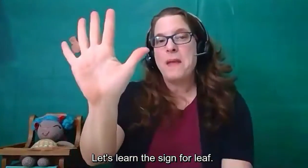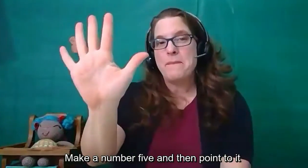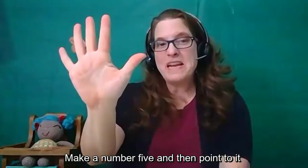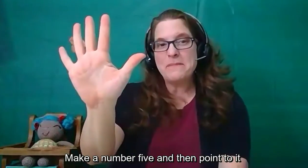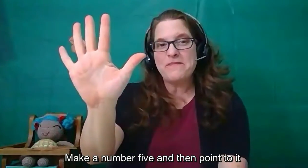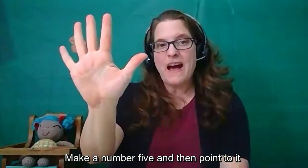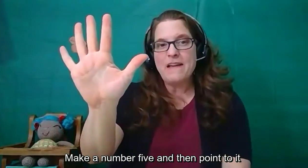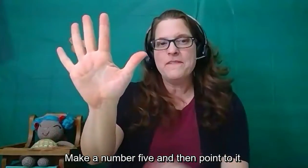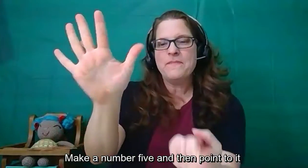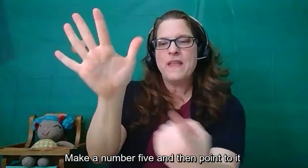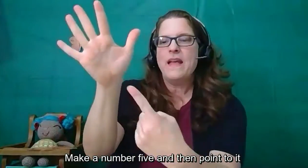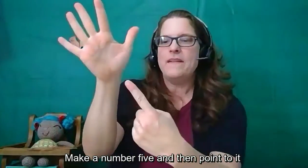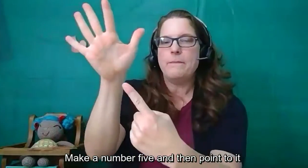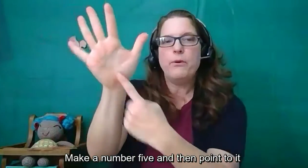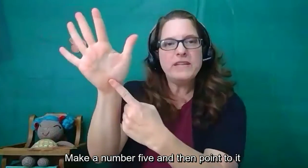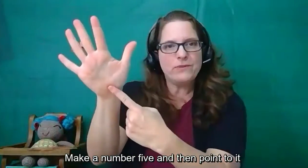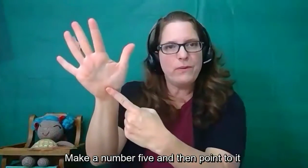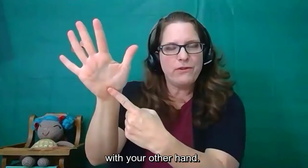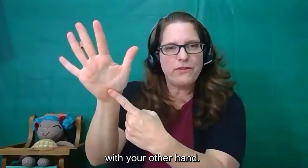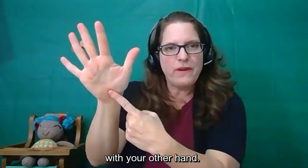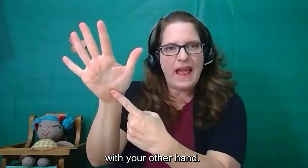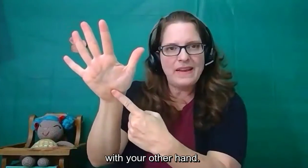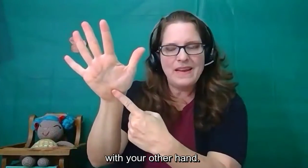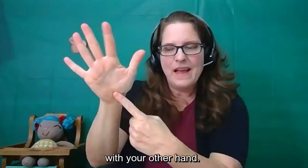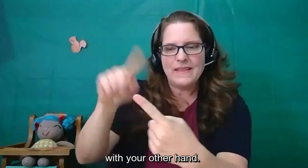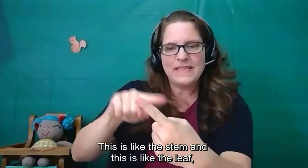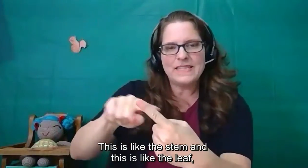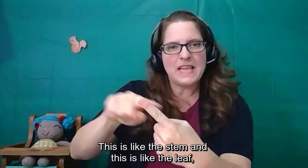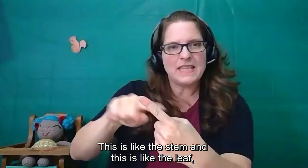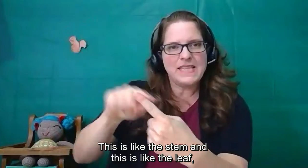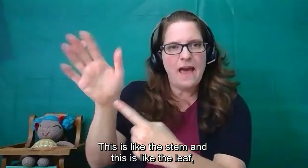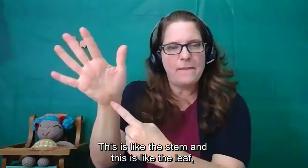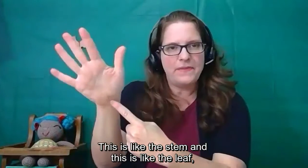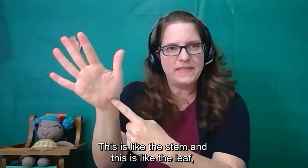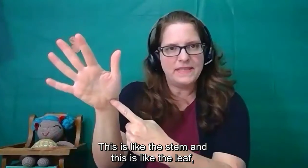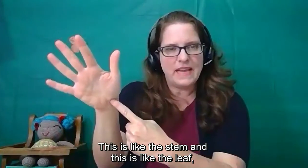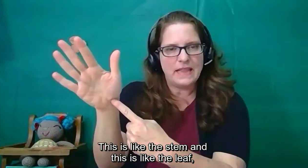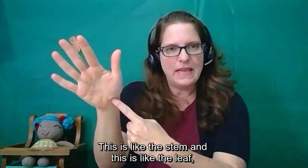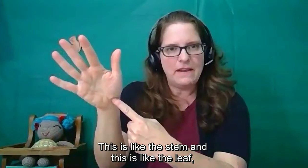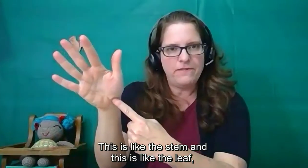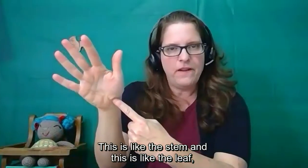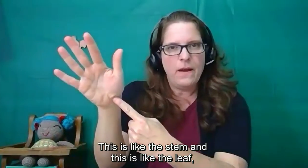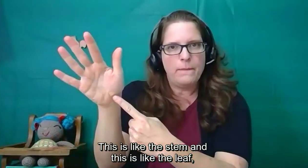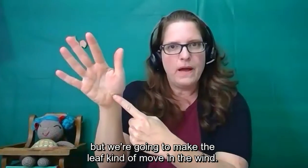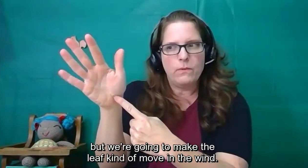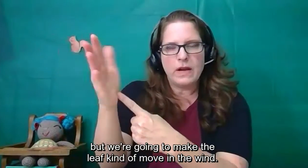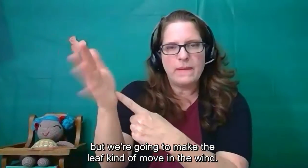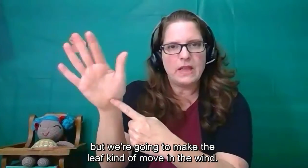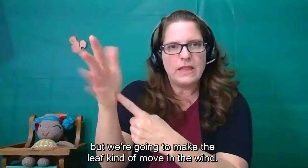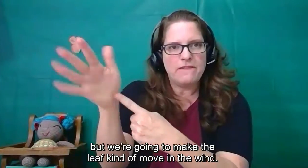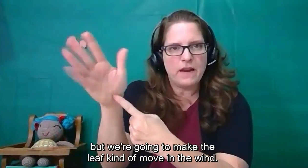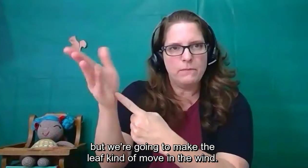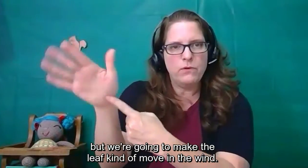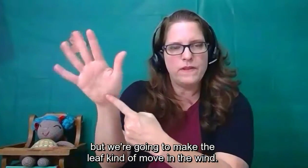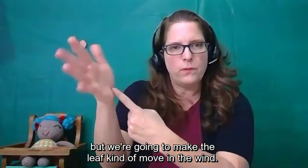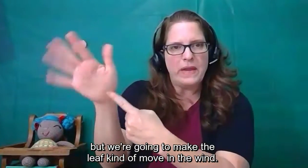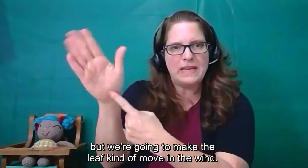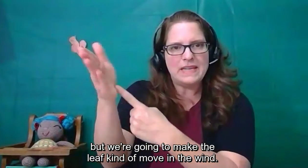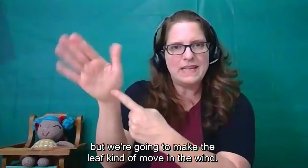Make a number 5 and then point to it with your other hand. This is like the stem and this is like the leaf, but we're gonna make the leaf kind of move in the wind. There's